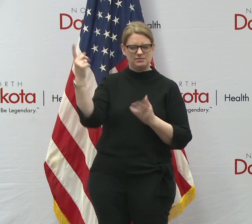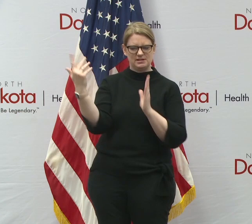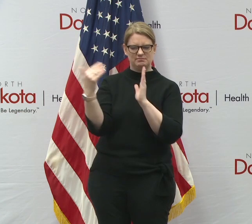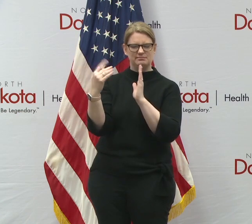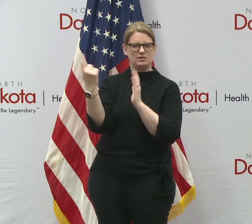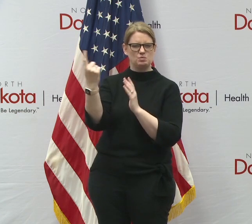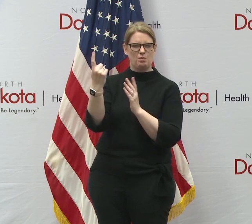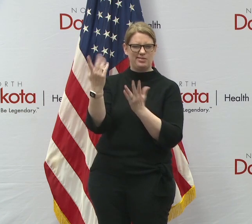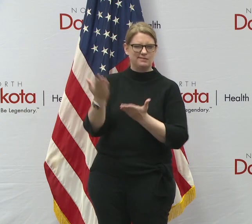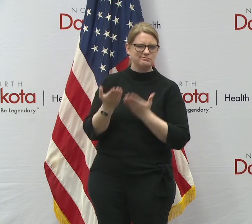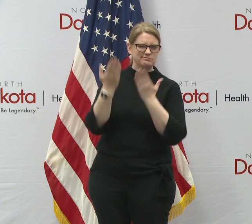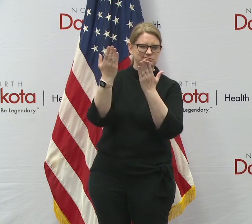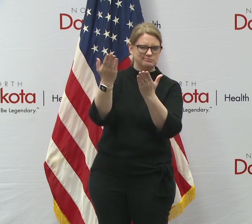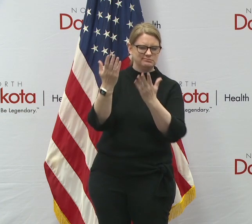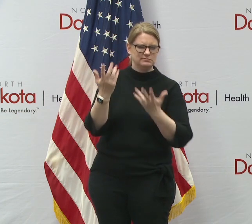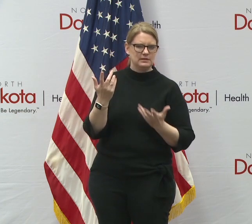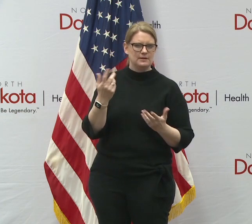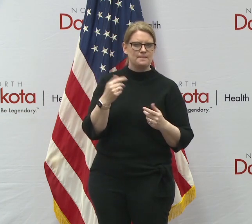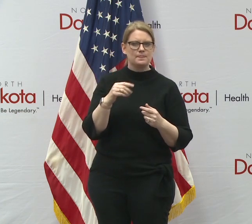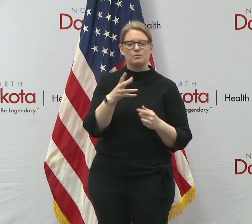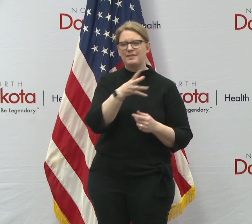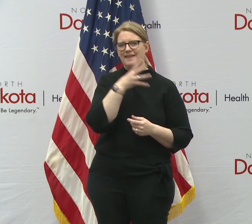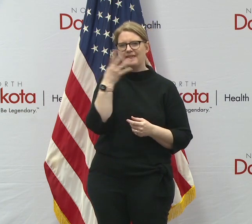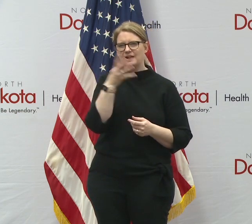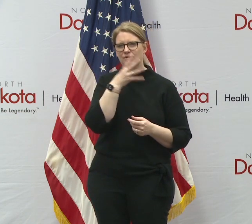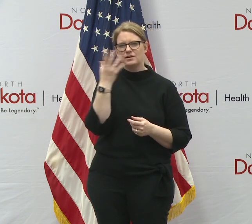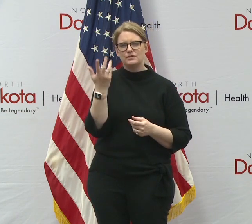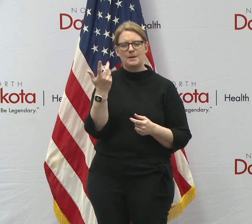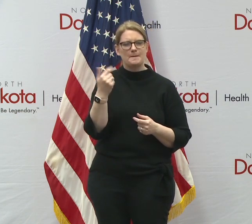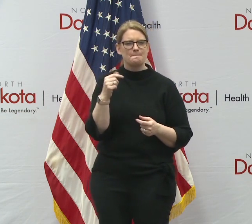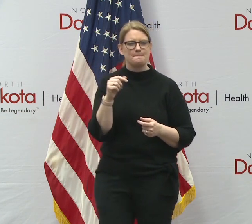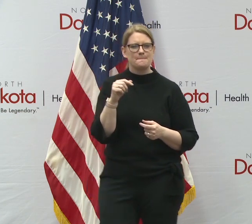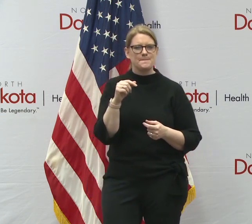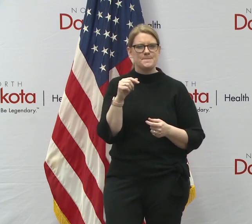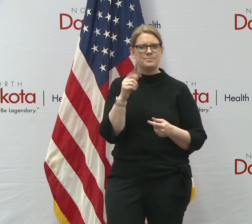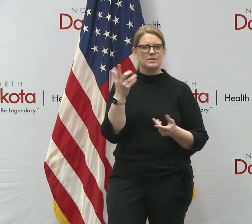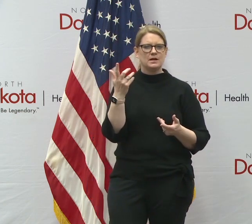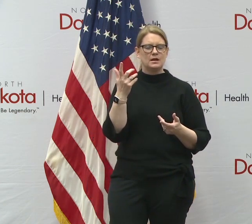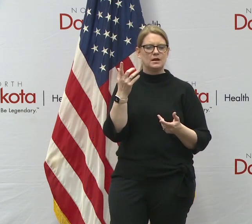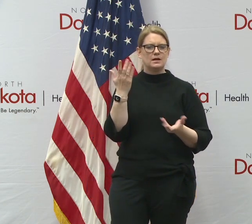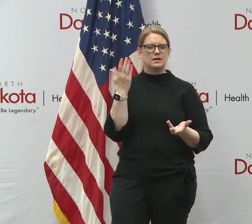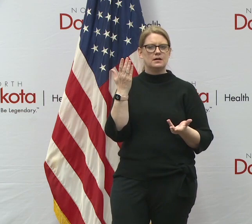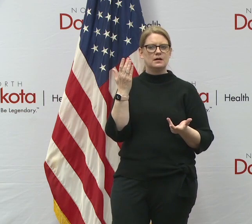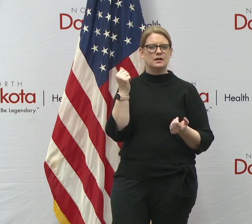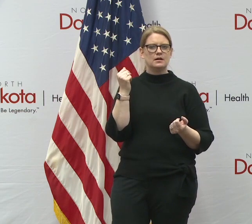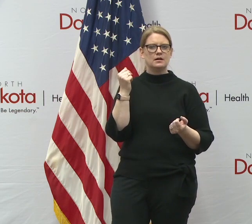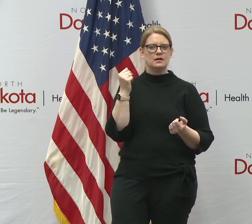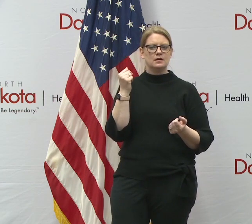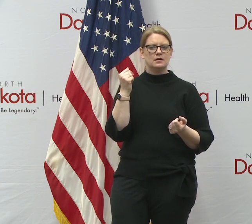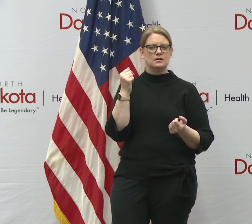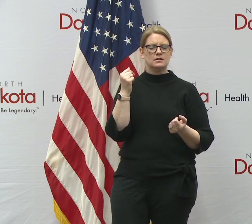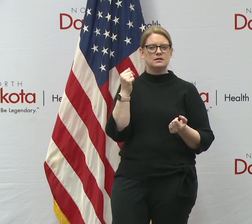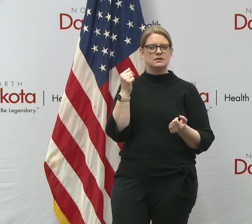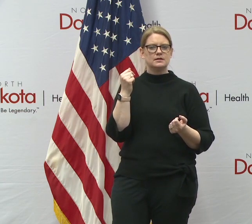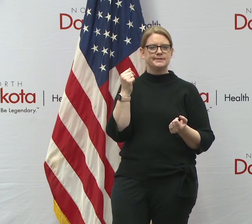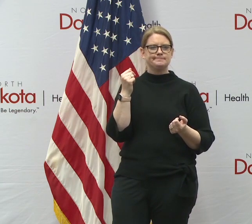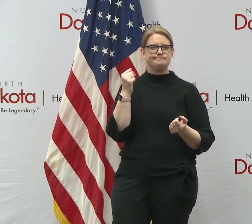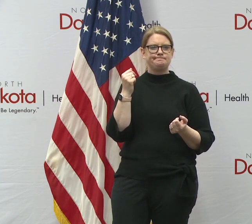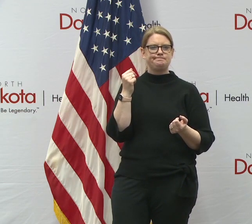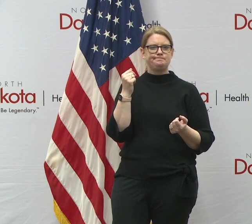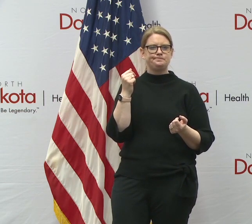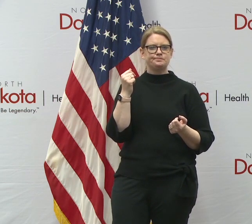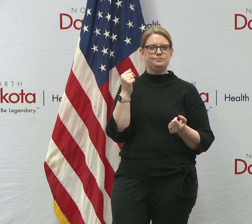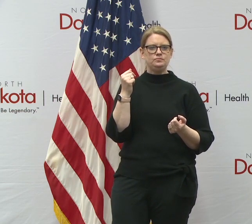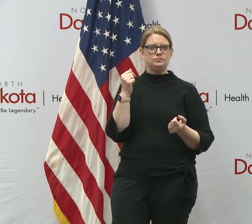on our call the other day with agriculture, which is we've got and I've maybe mentioned here before, but we've got this discrepancy where we have